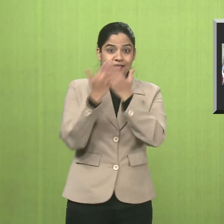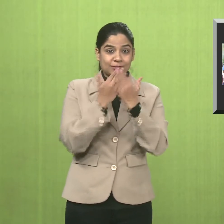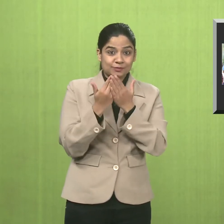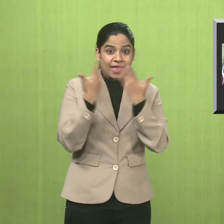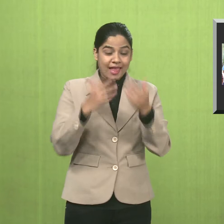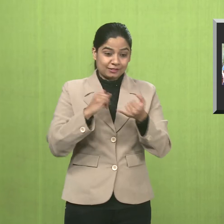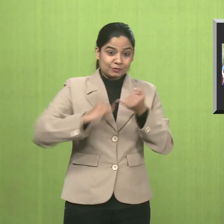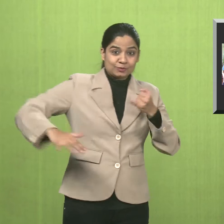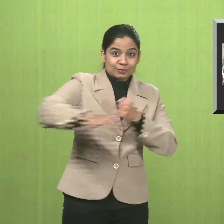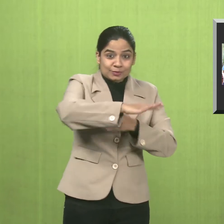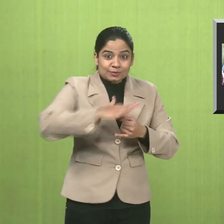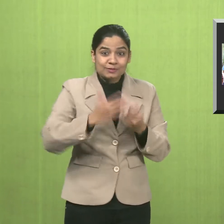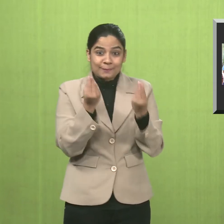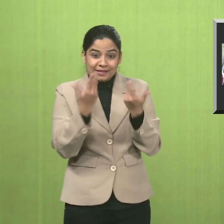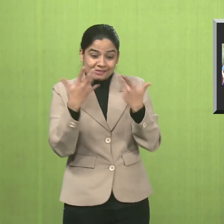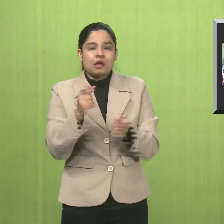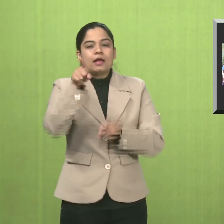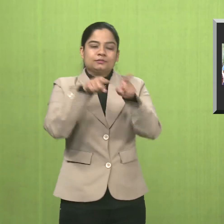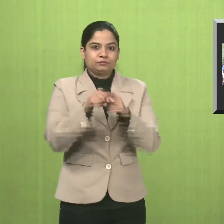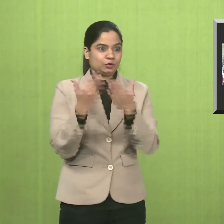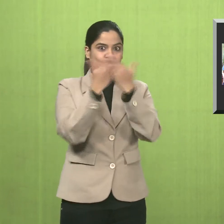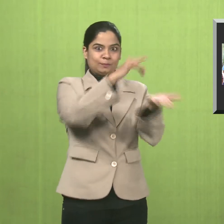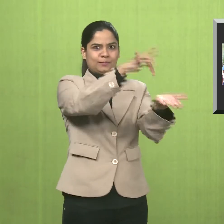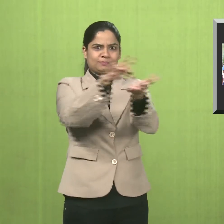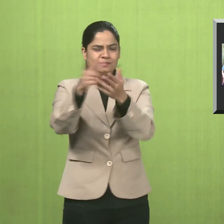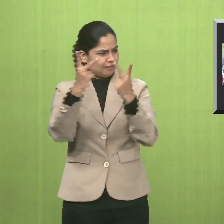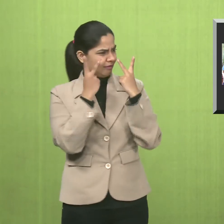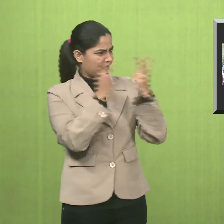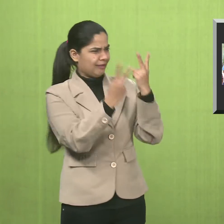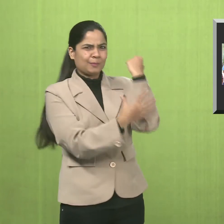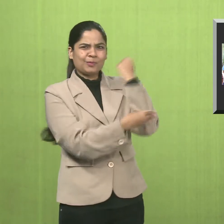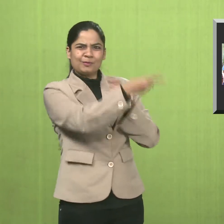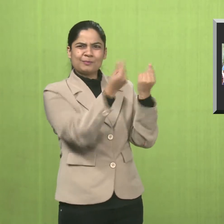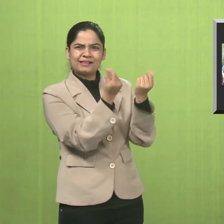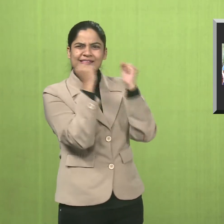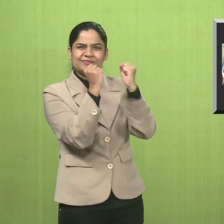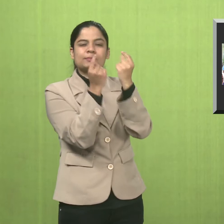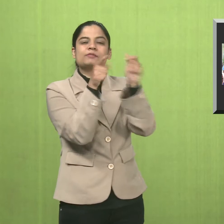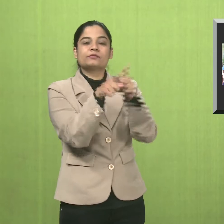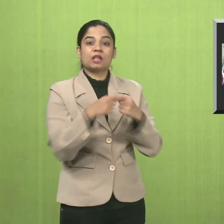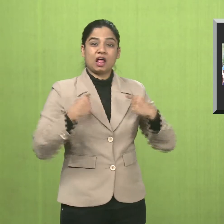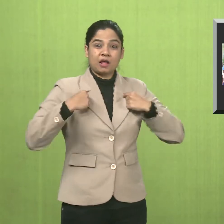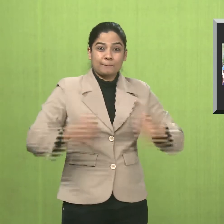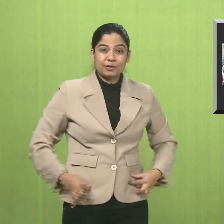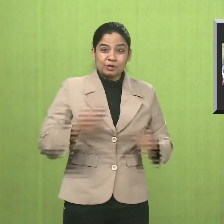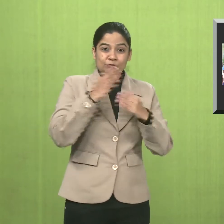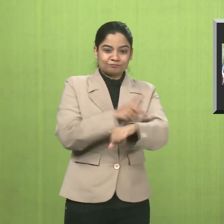How can we help the socially and economically disadvantaged people? We see so many people in the road who don't